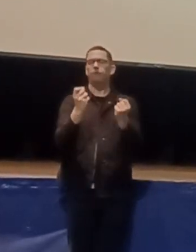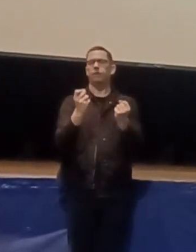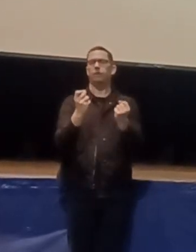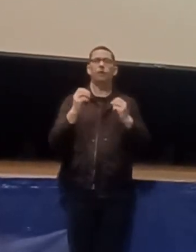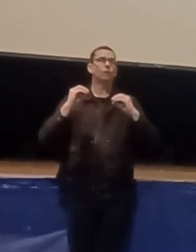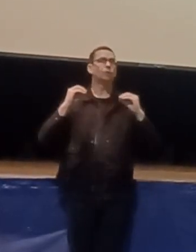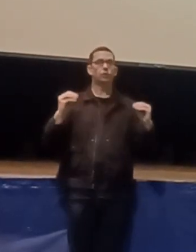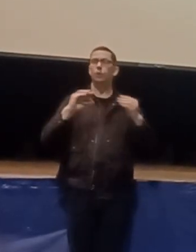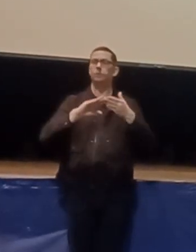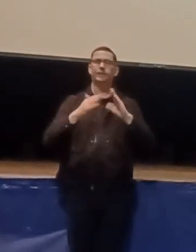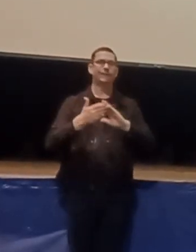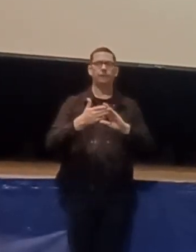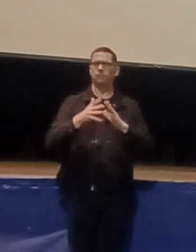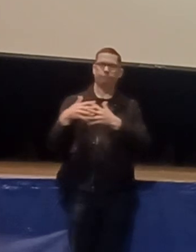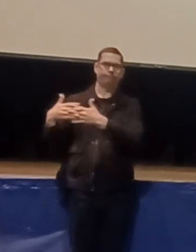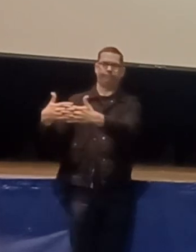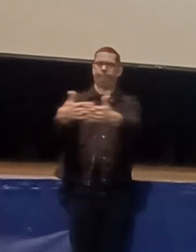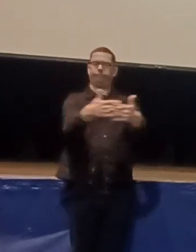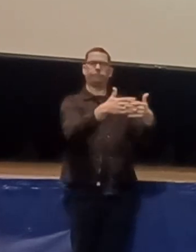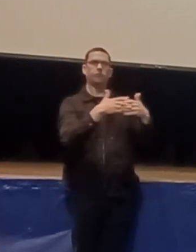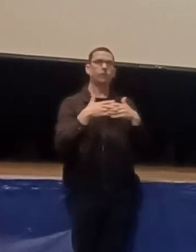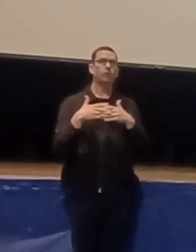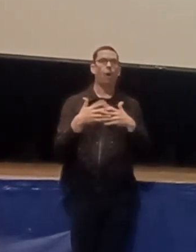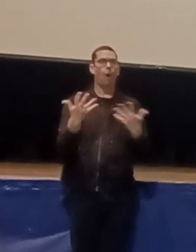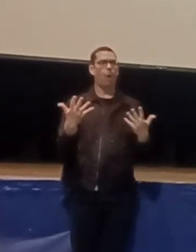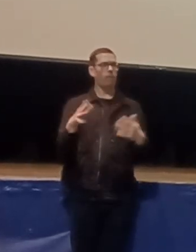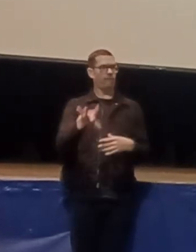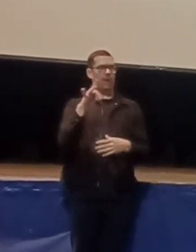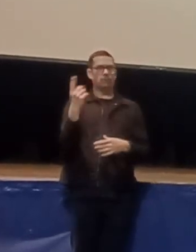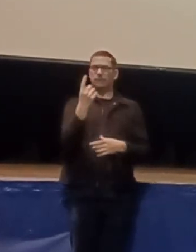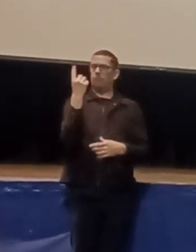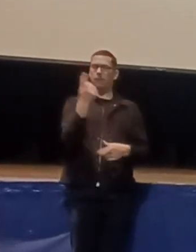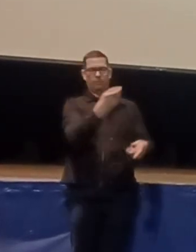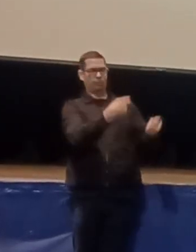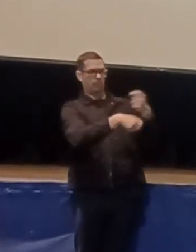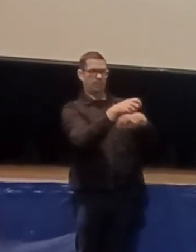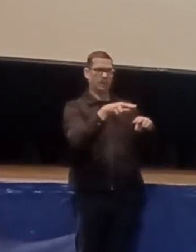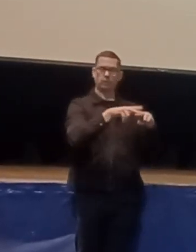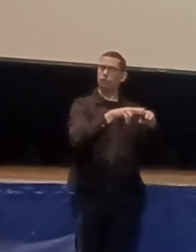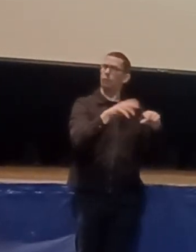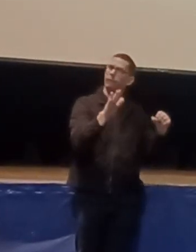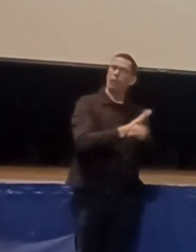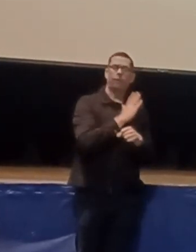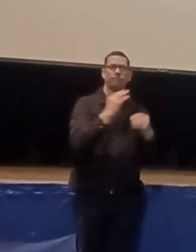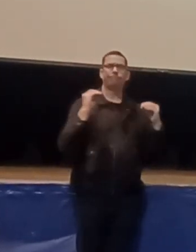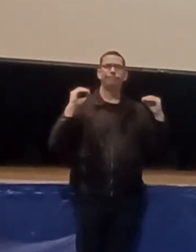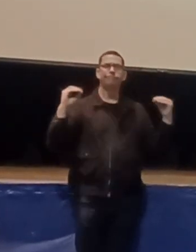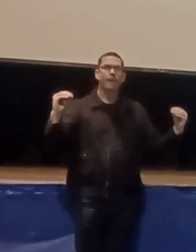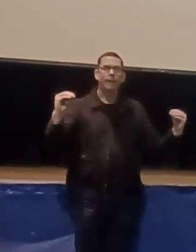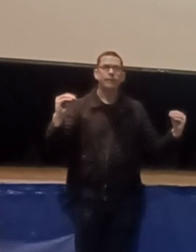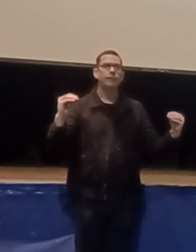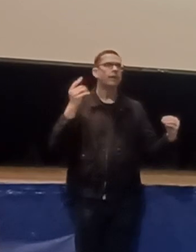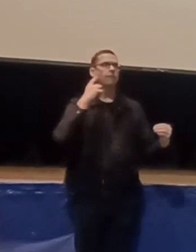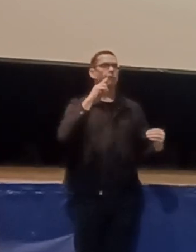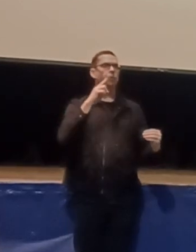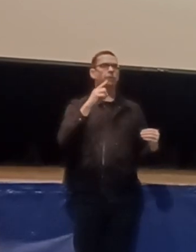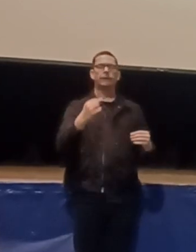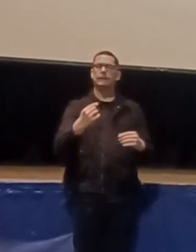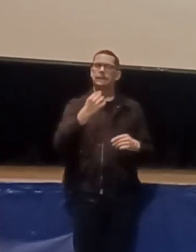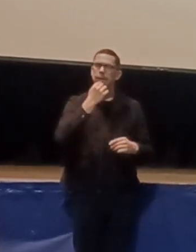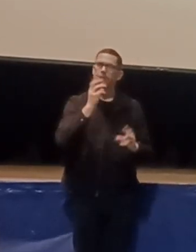that has found an alternative to eliminate the use of salt in the maintenance of their streets in serious winter weather.